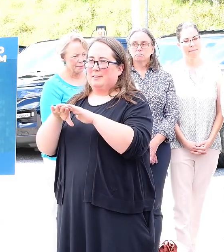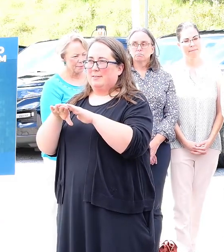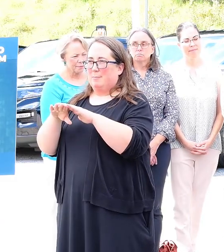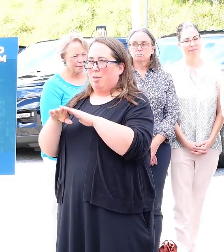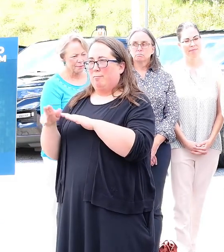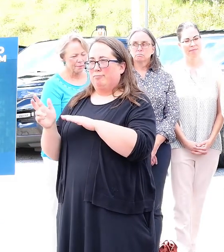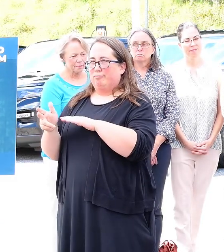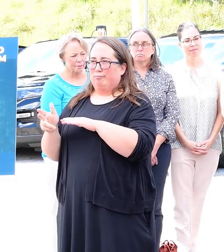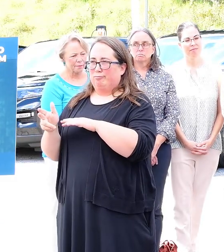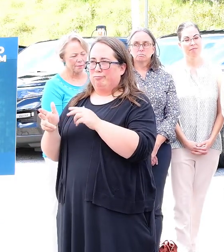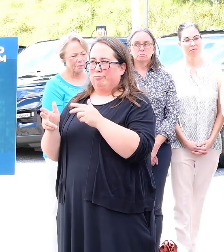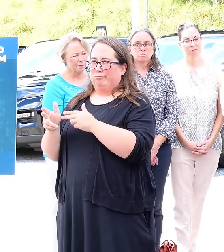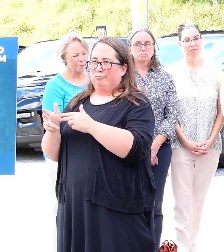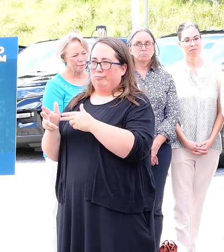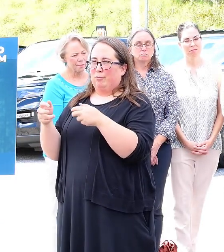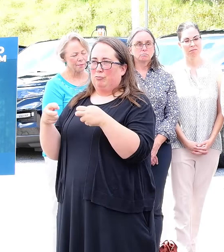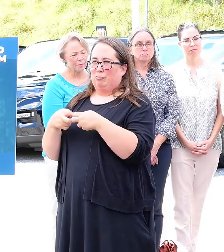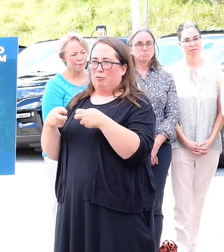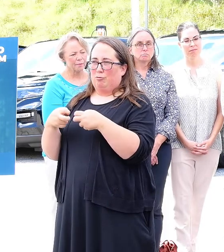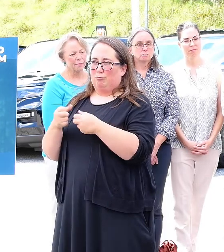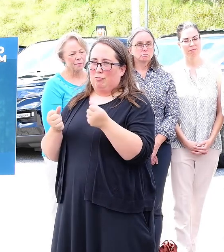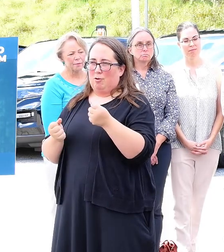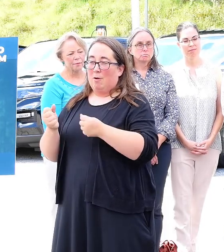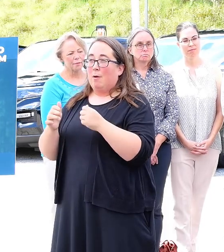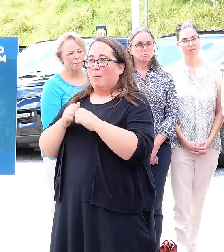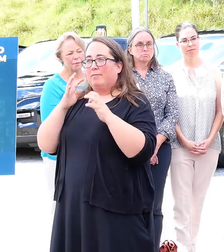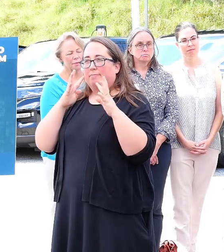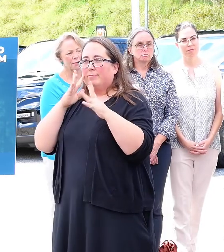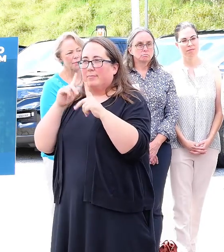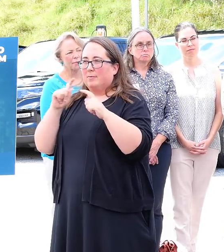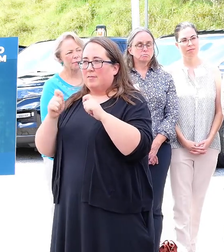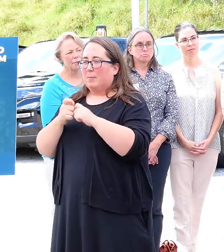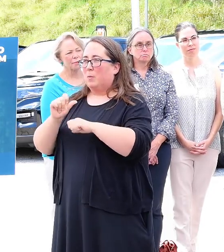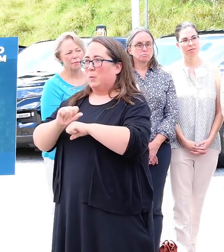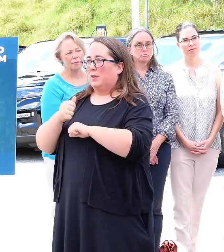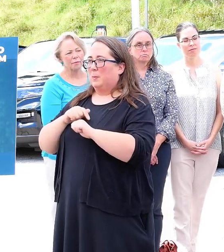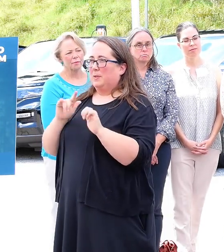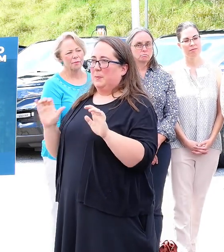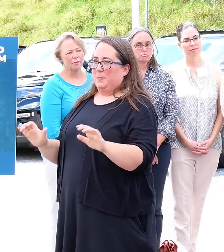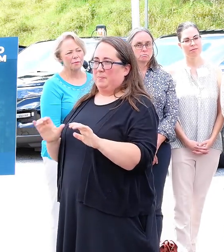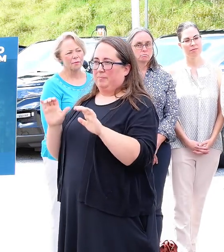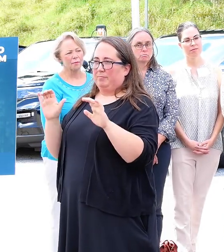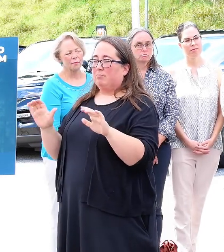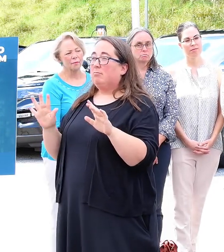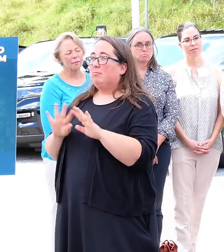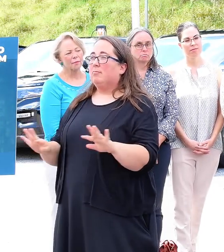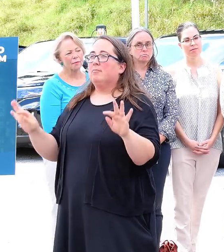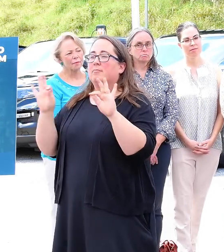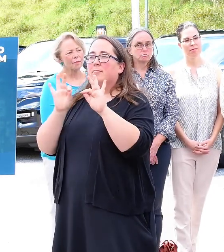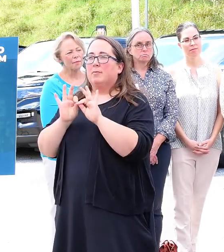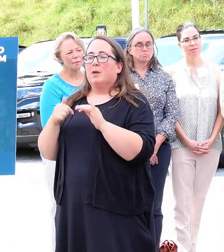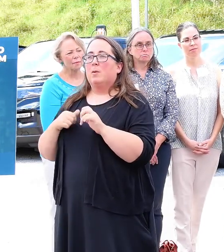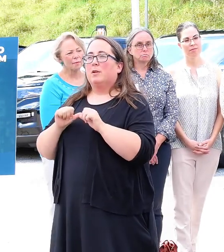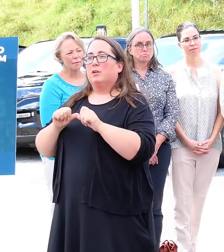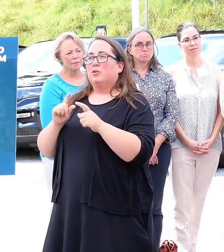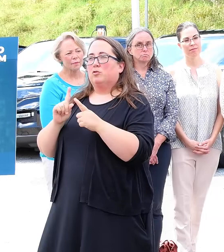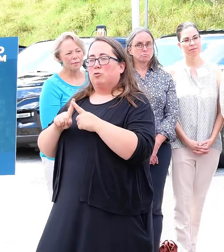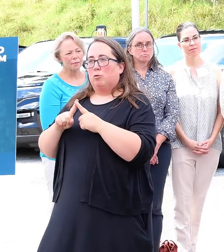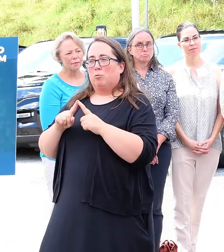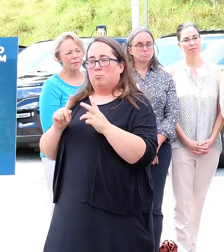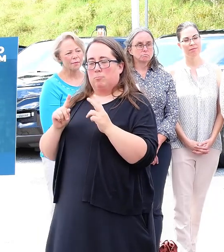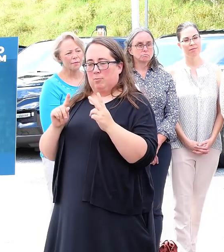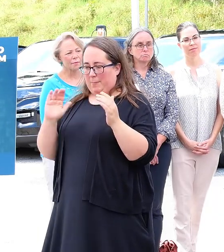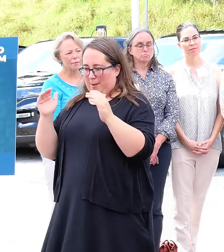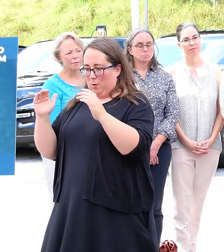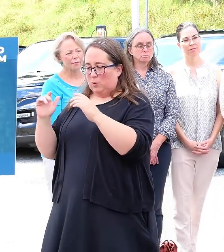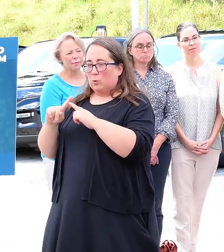accessible charging stations. And with the innovative and transformative work that we do, it's critical that we continue to benchmark ourselves